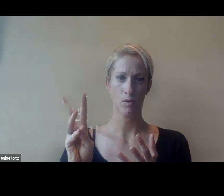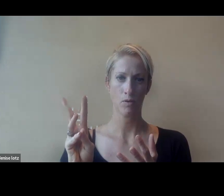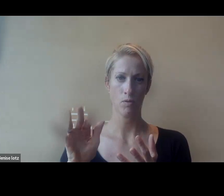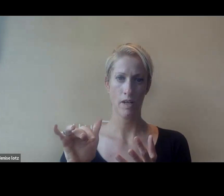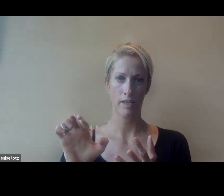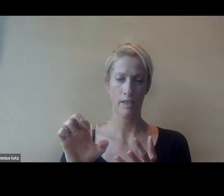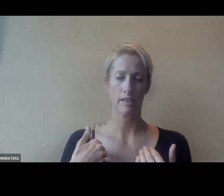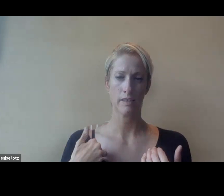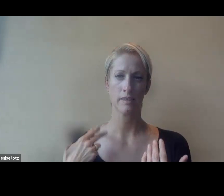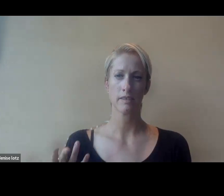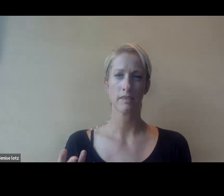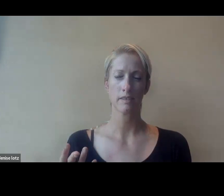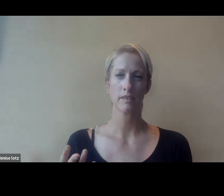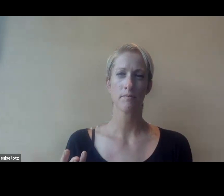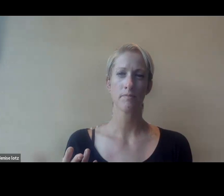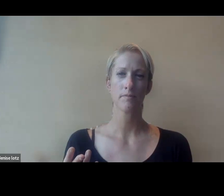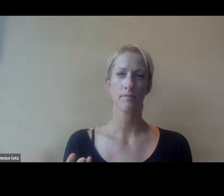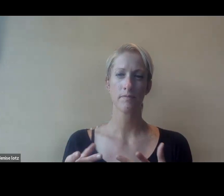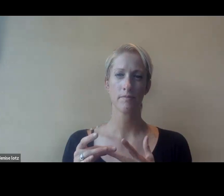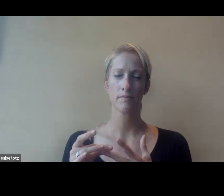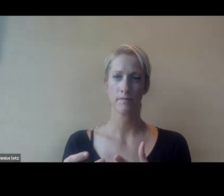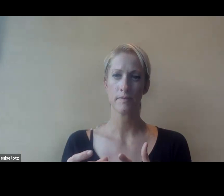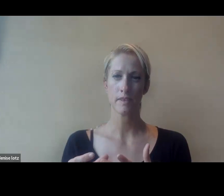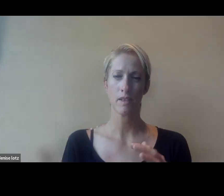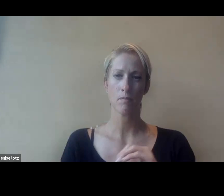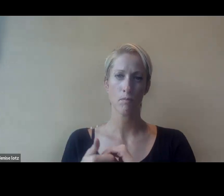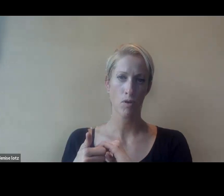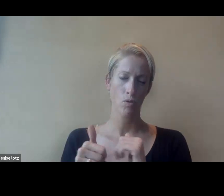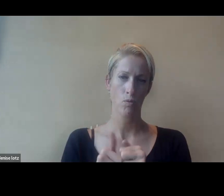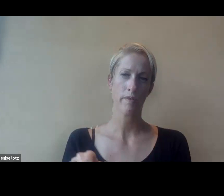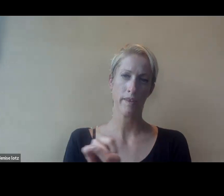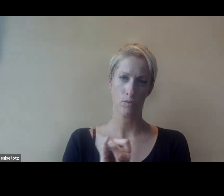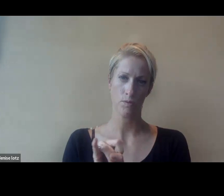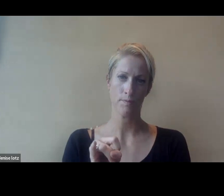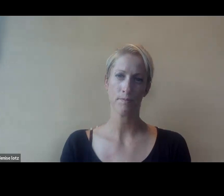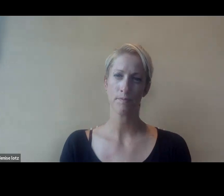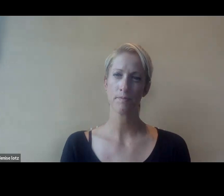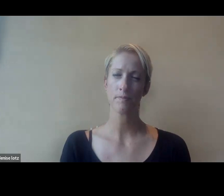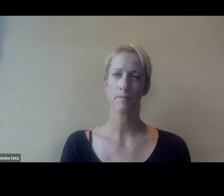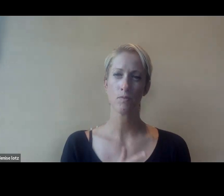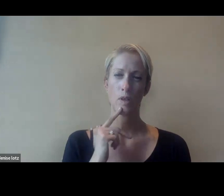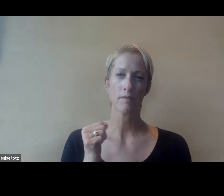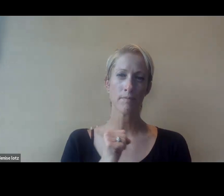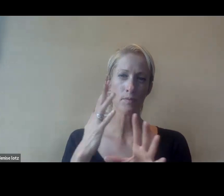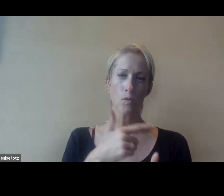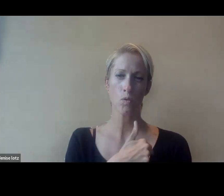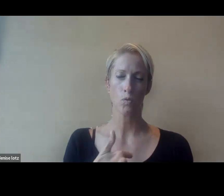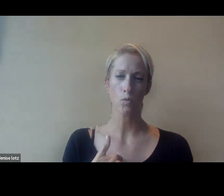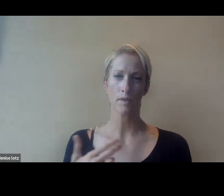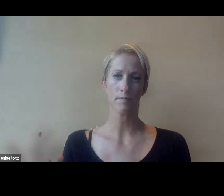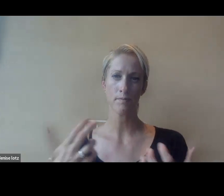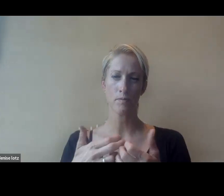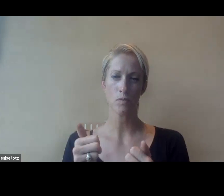years is also lead sector partnership as an industry intermediary. So ideally, we're convening